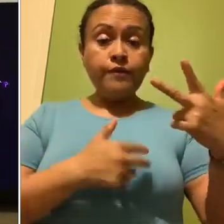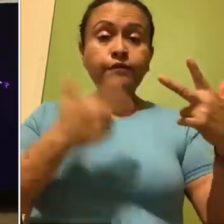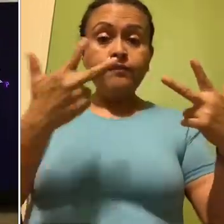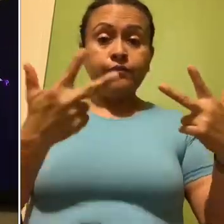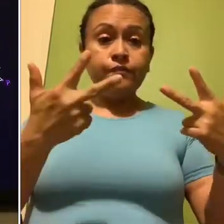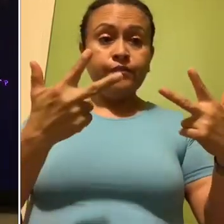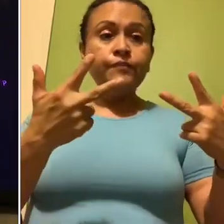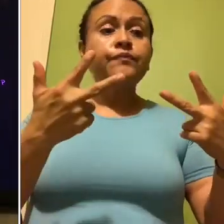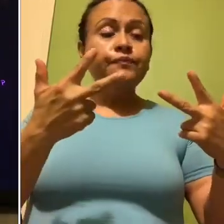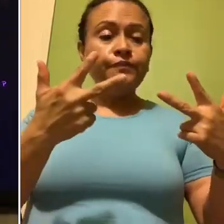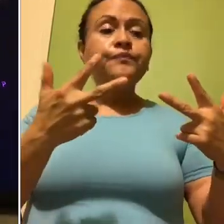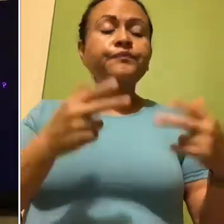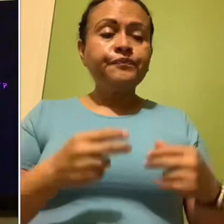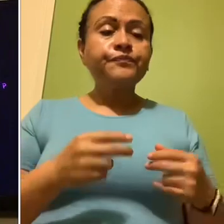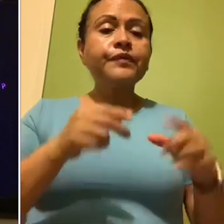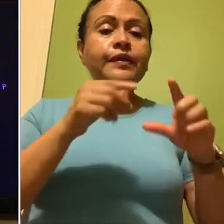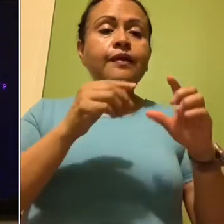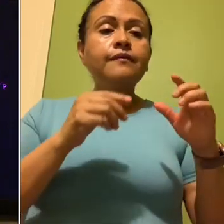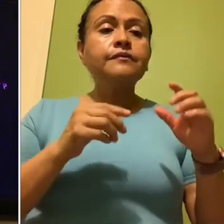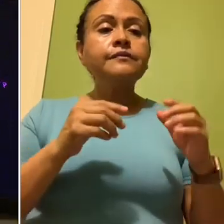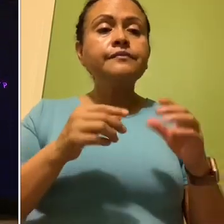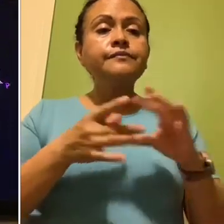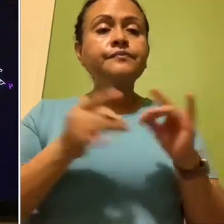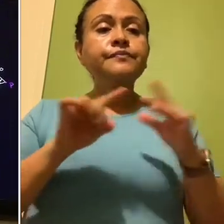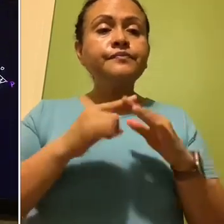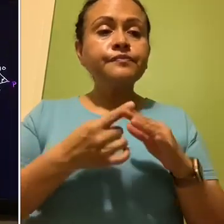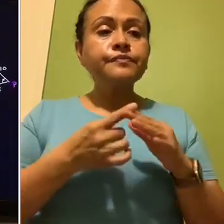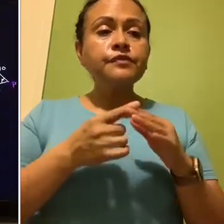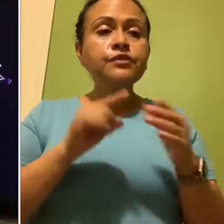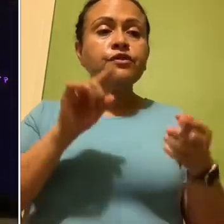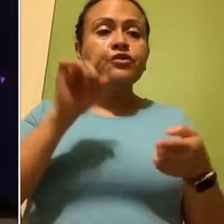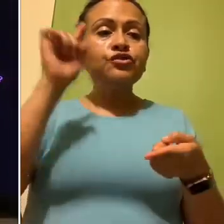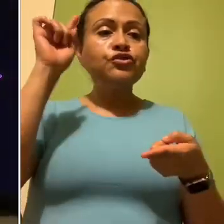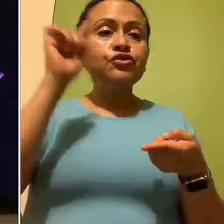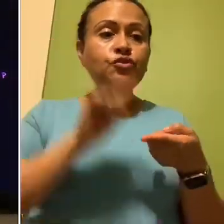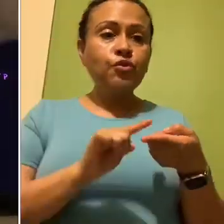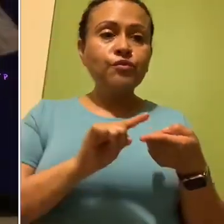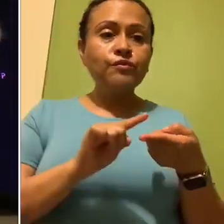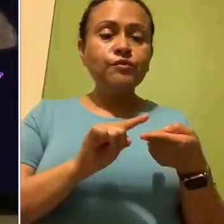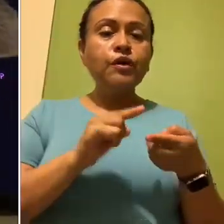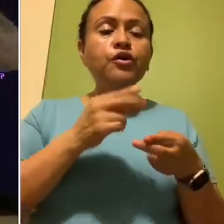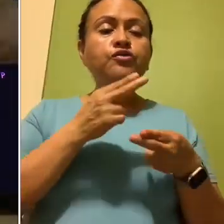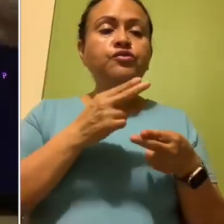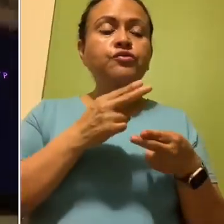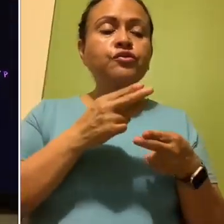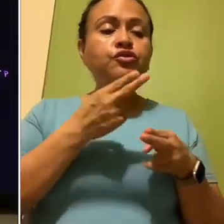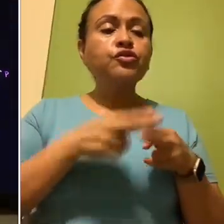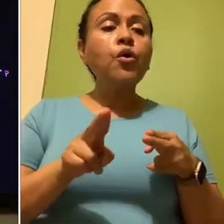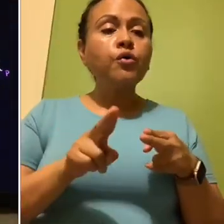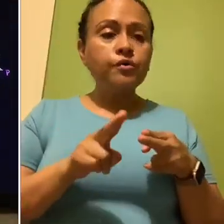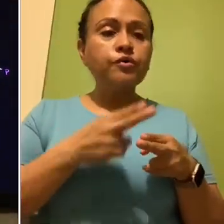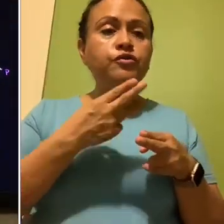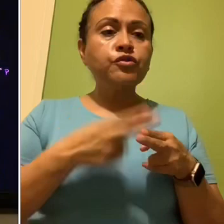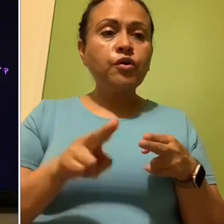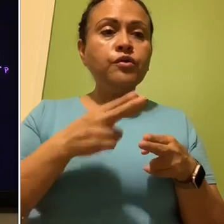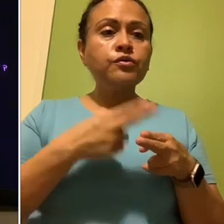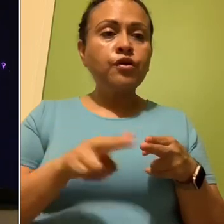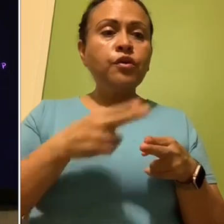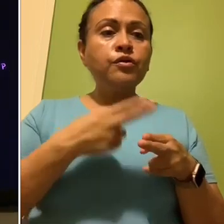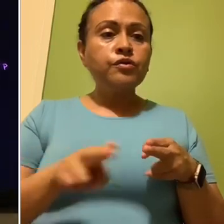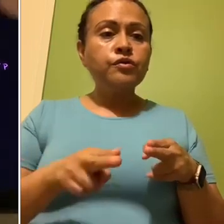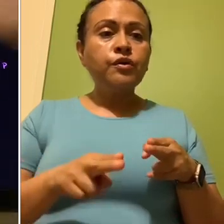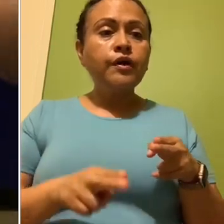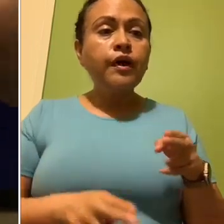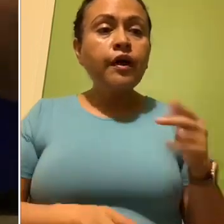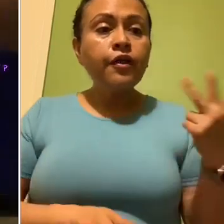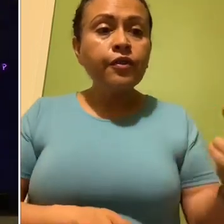out if the ratios between corresponding sides are a constant. So let's start with the short side. So the short side here is 3. The